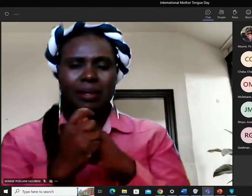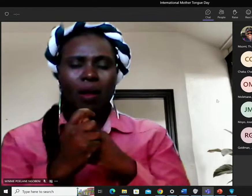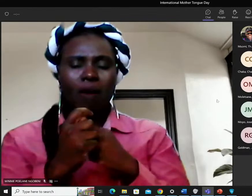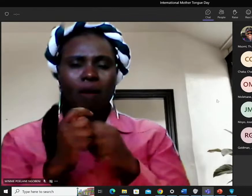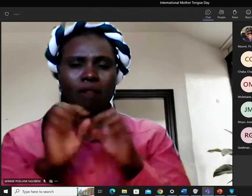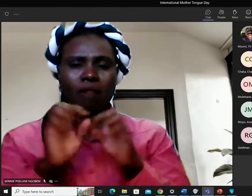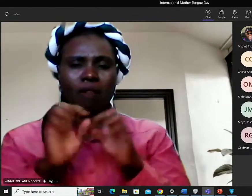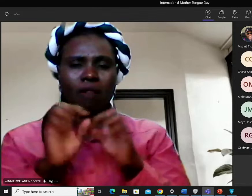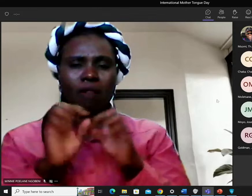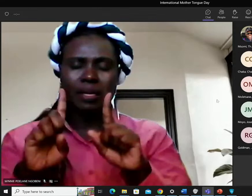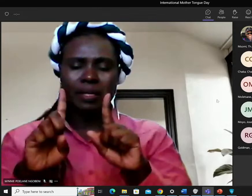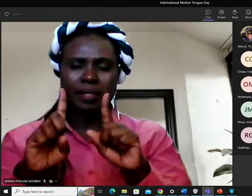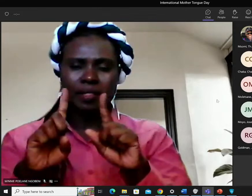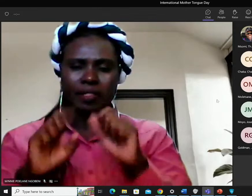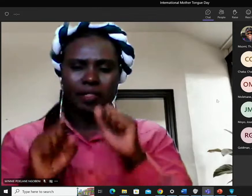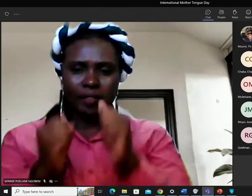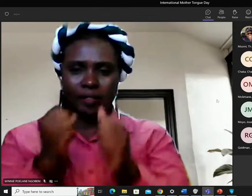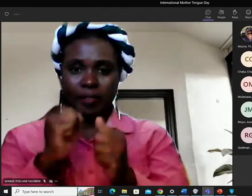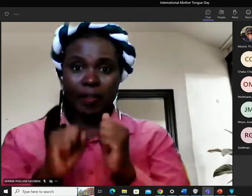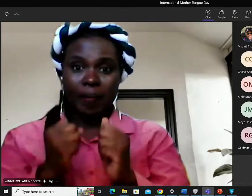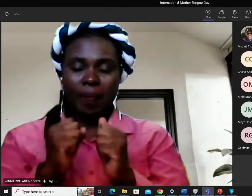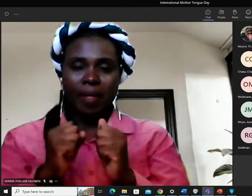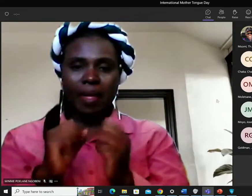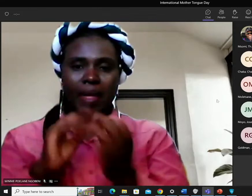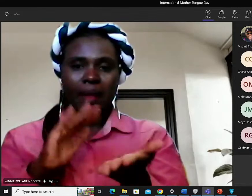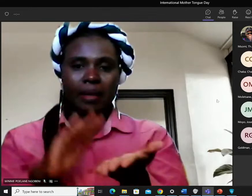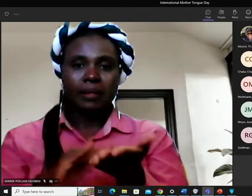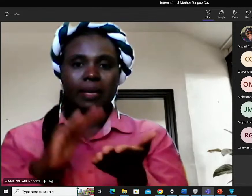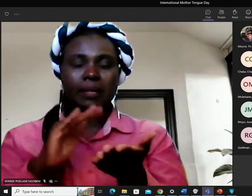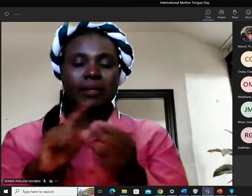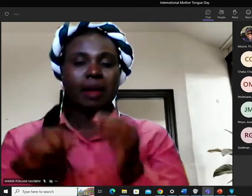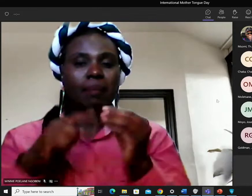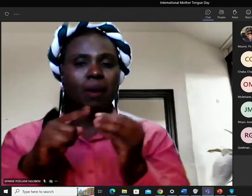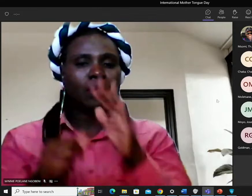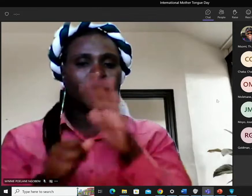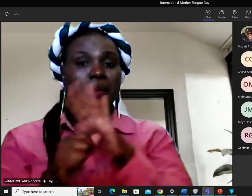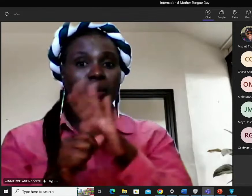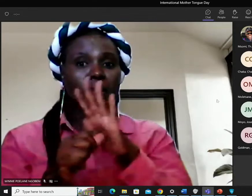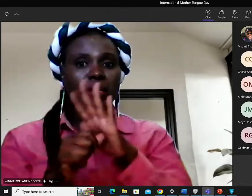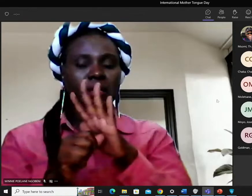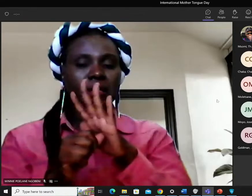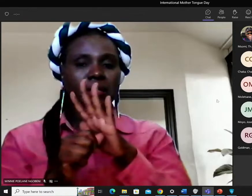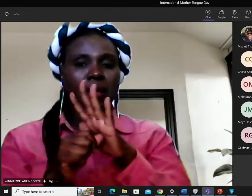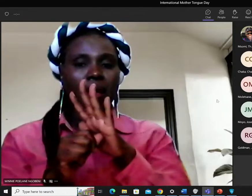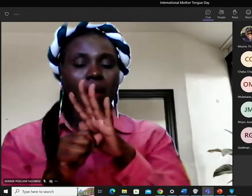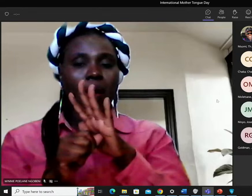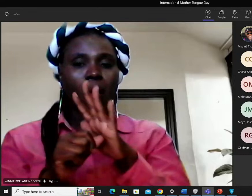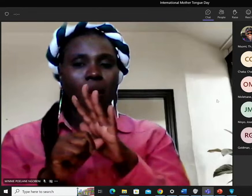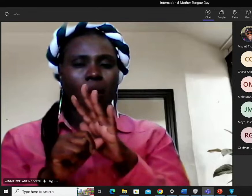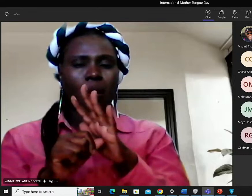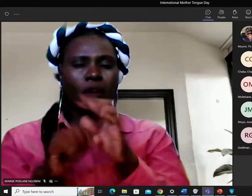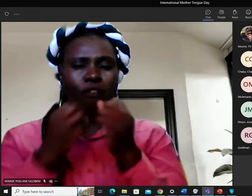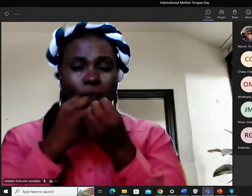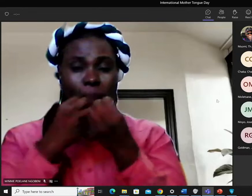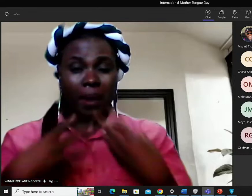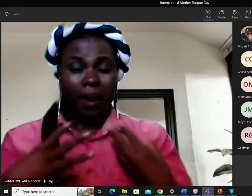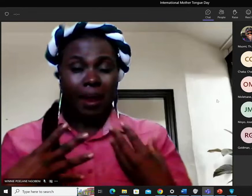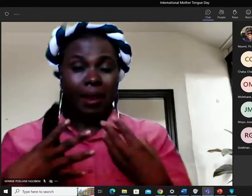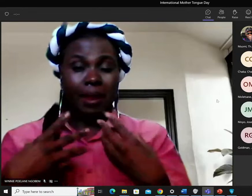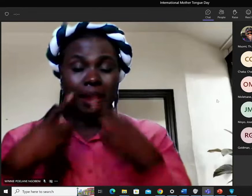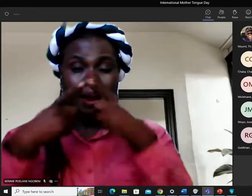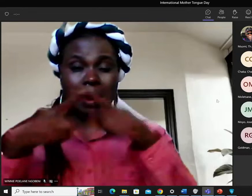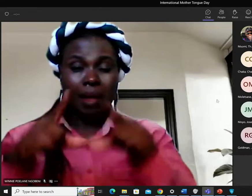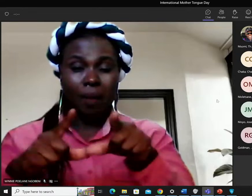system? So I think I will touch on about the importance of multilingualism. Multilingualism